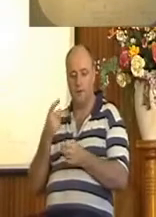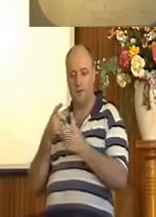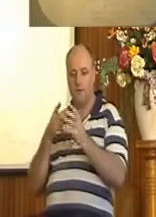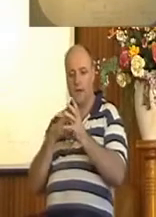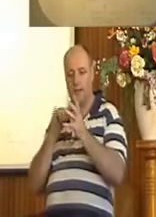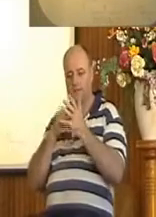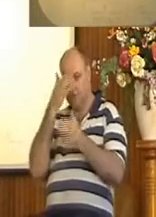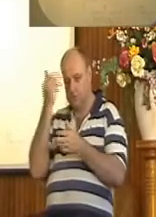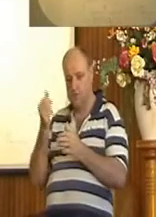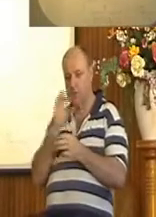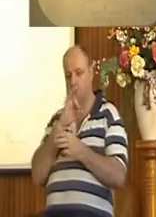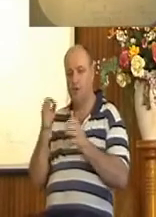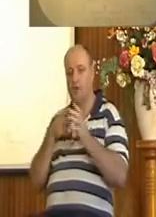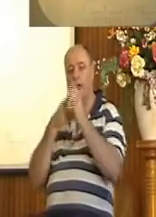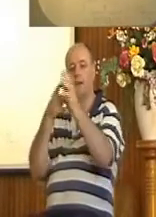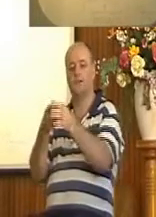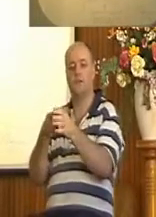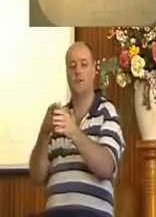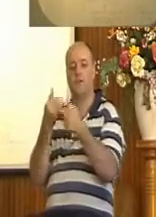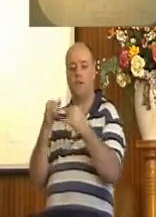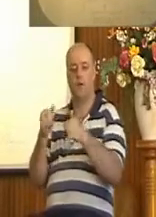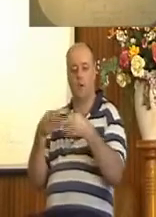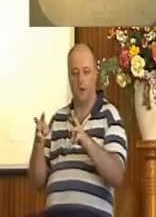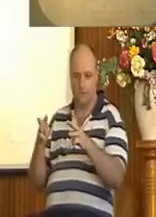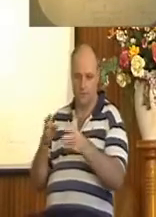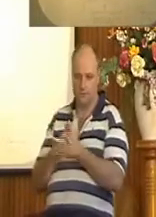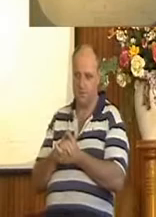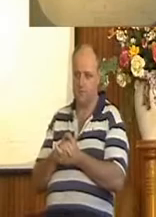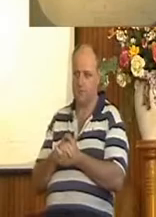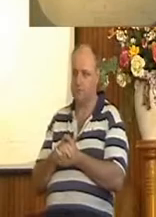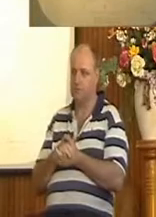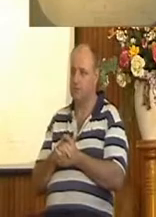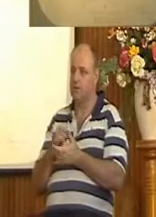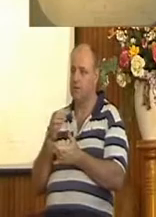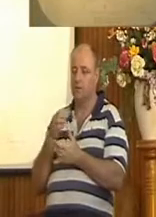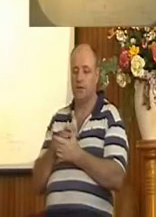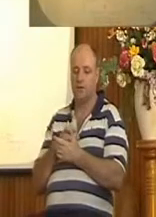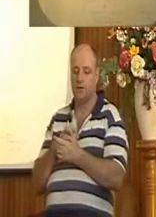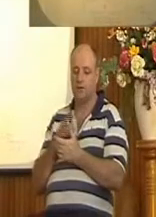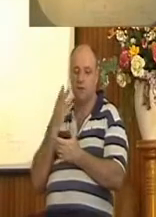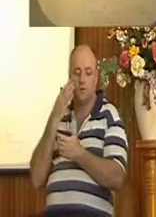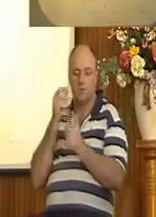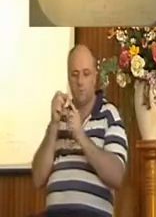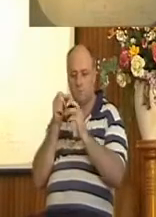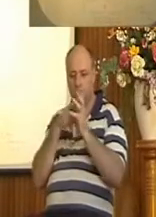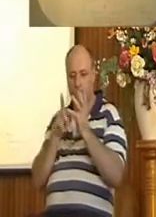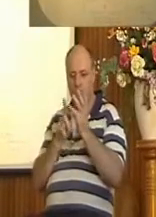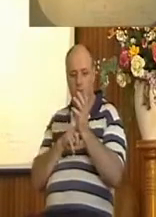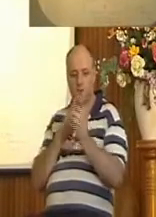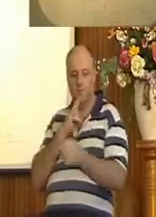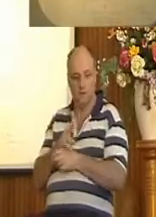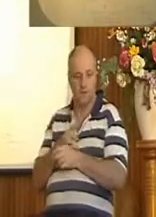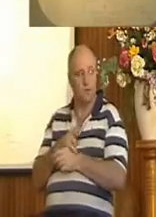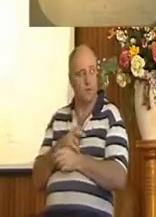All right, those are all comments on the meaning of the word heart. When Paul says, you Philippians, boy, it's marvelous,